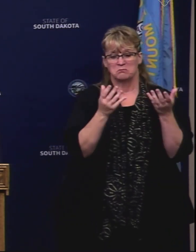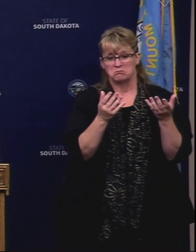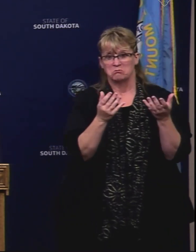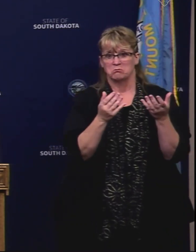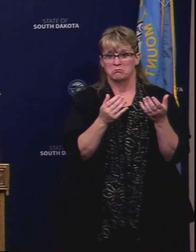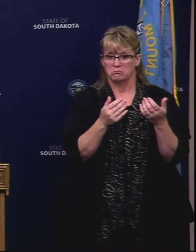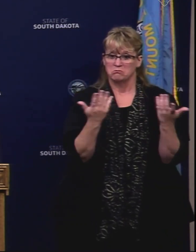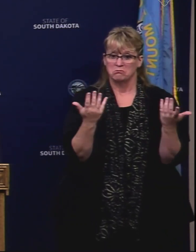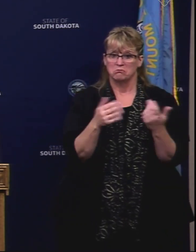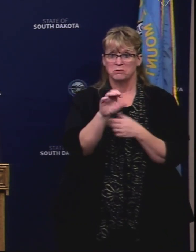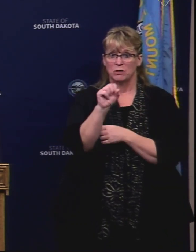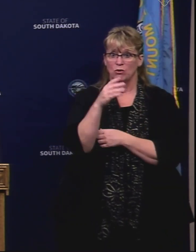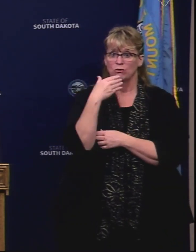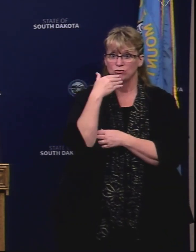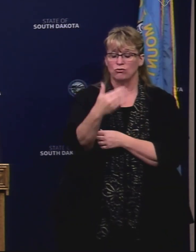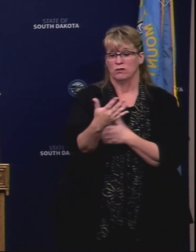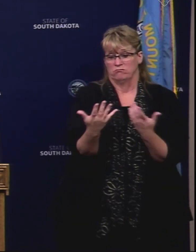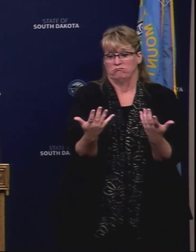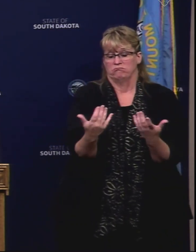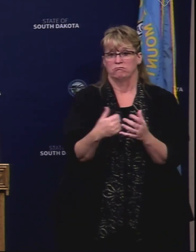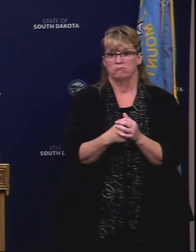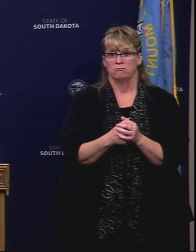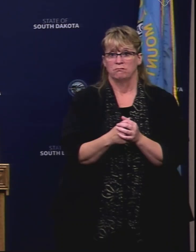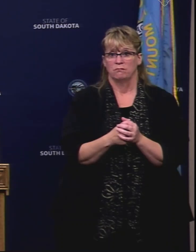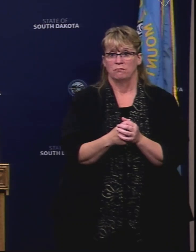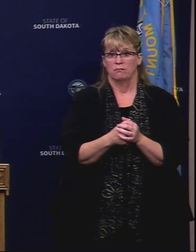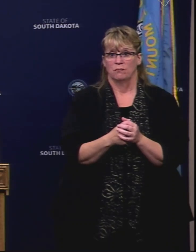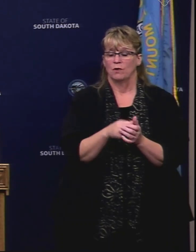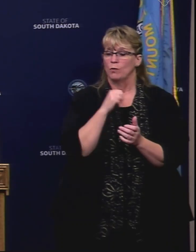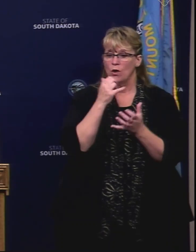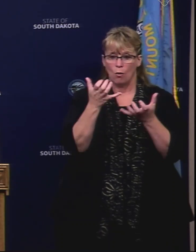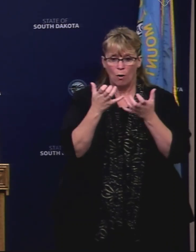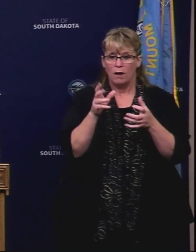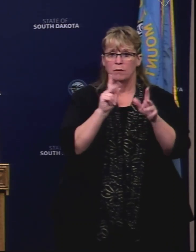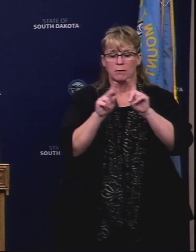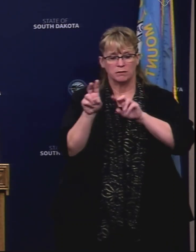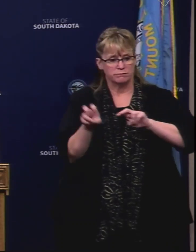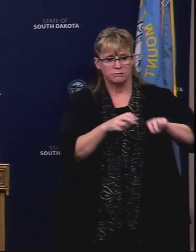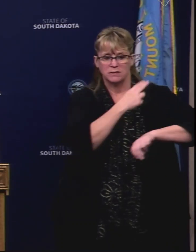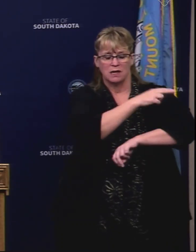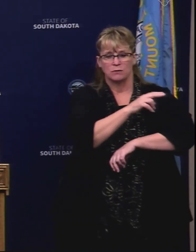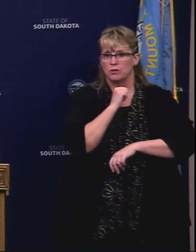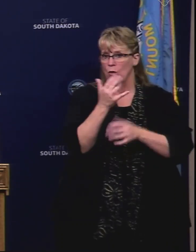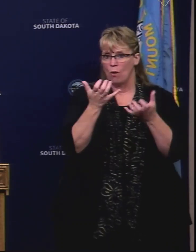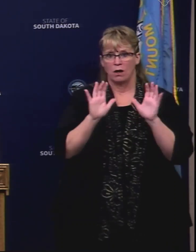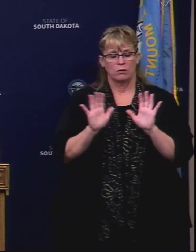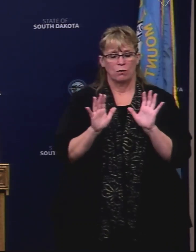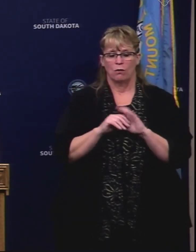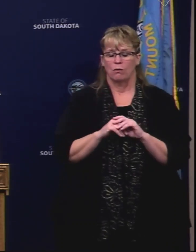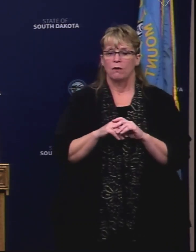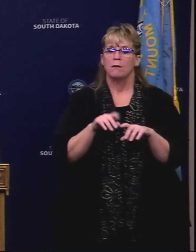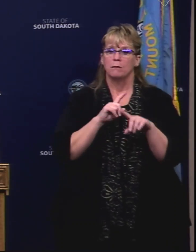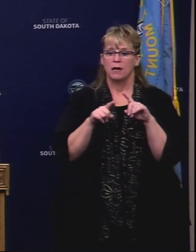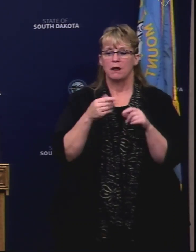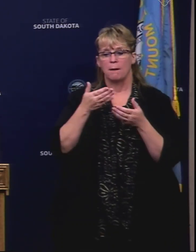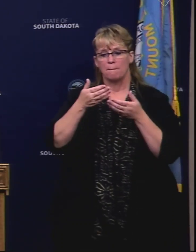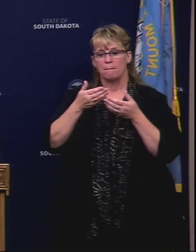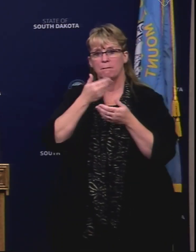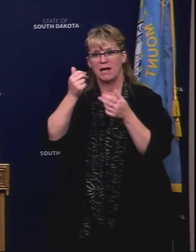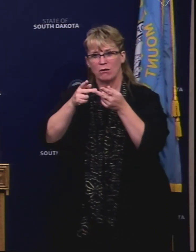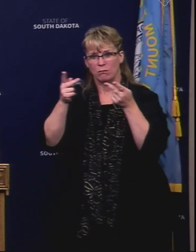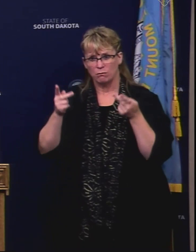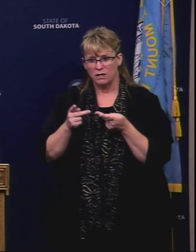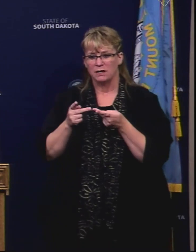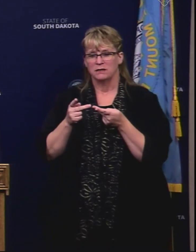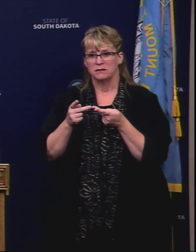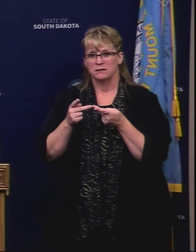we're doing well. You know, we don't want anybody to be in the hospital, but we recognize that we're in a better position than I would have thought we would have